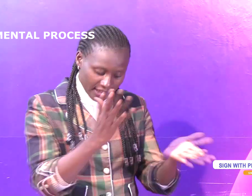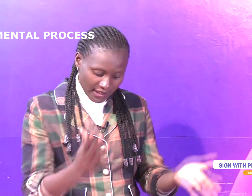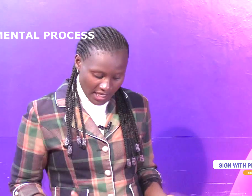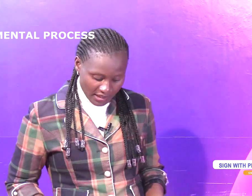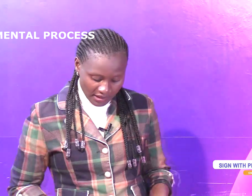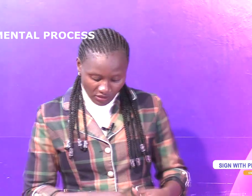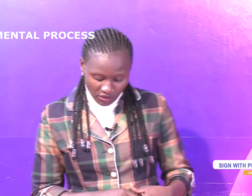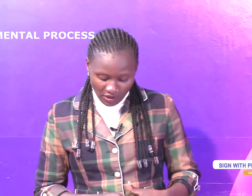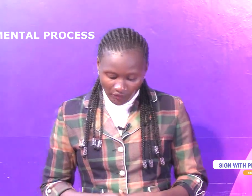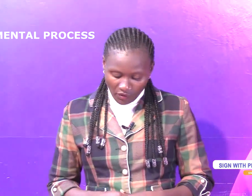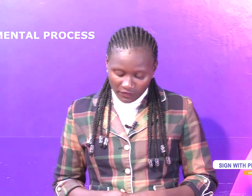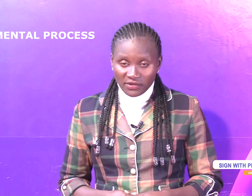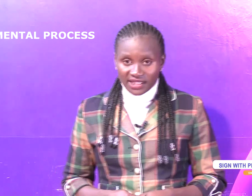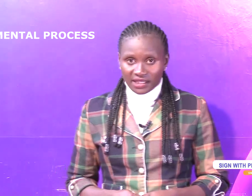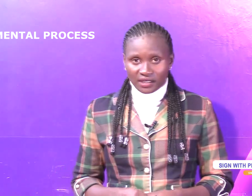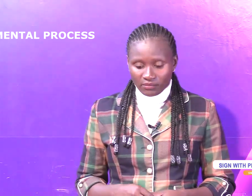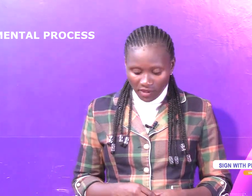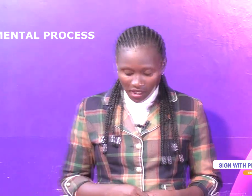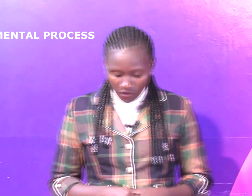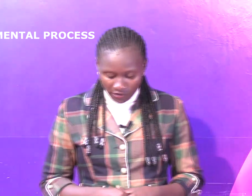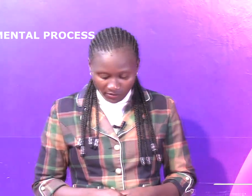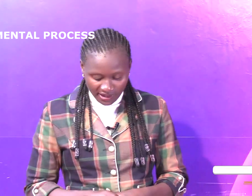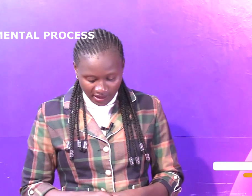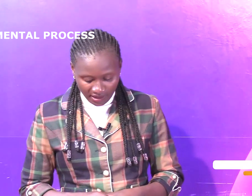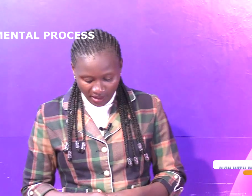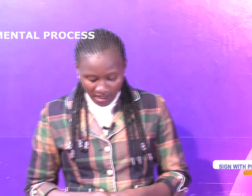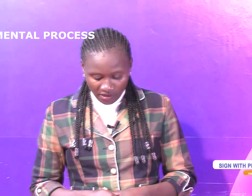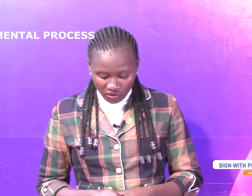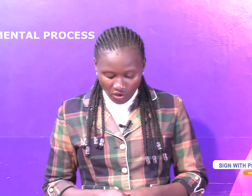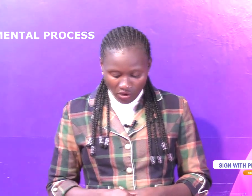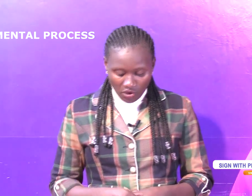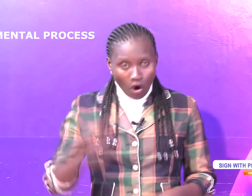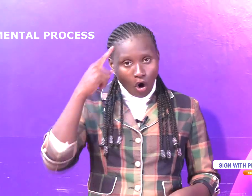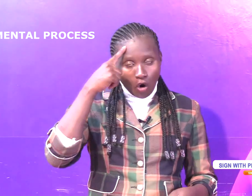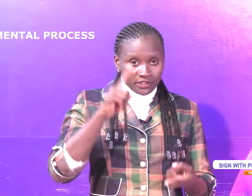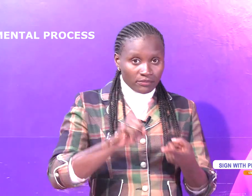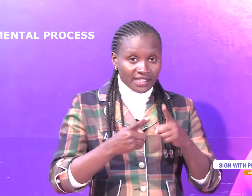And then you also have optimistic, being optimistic. So optimistic,